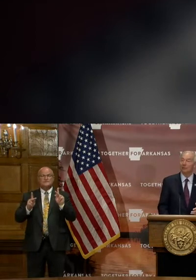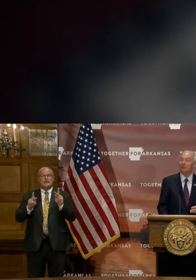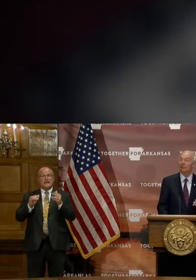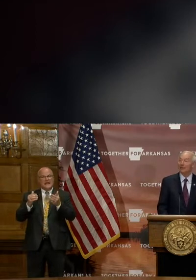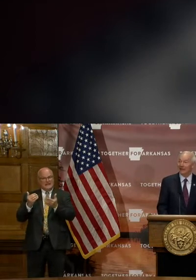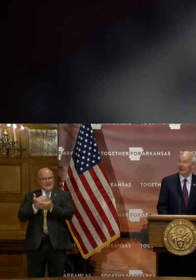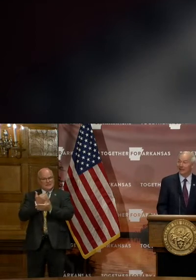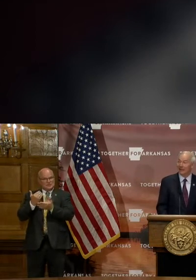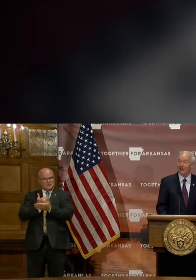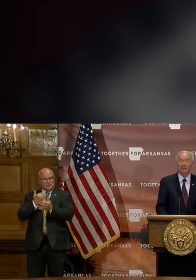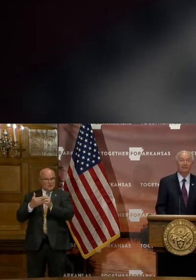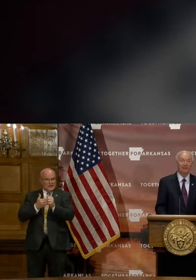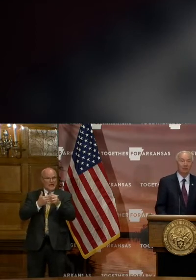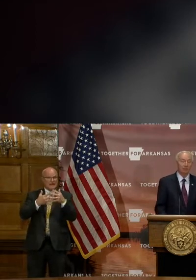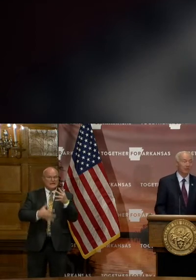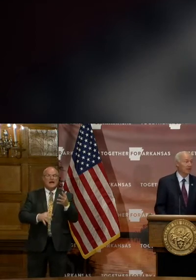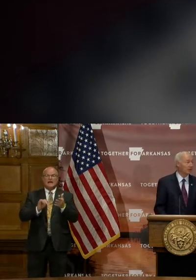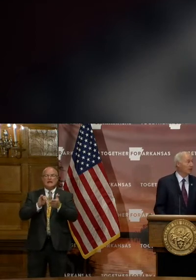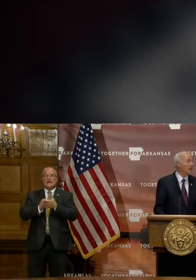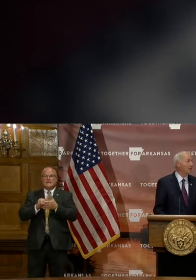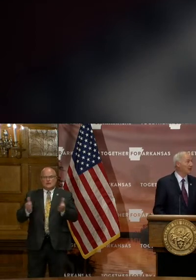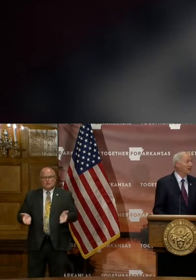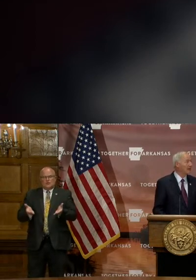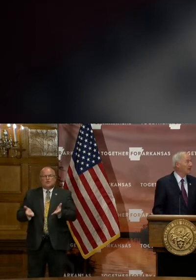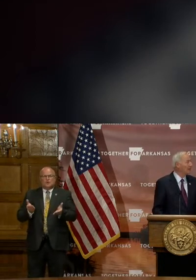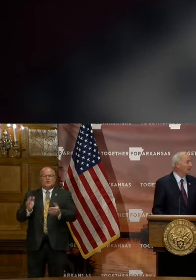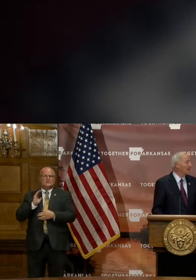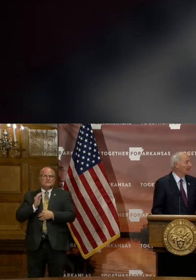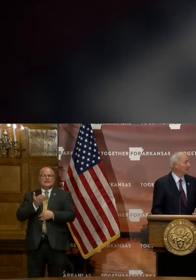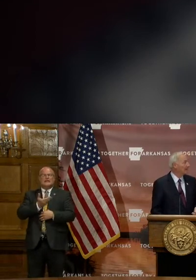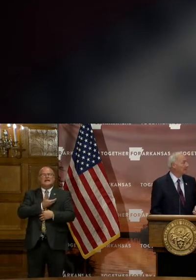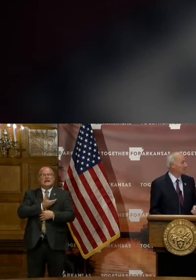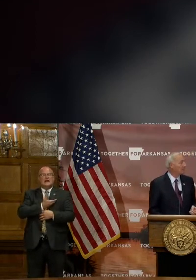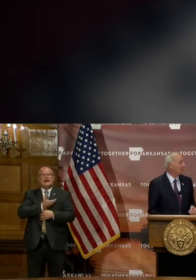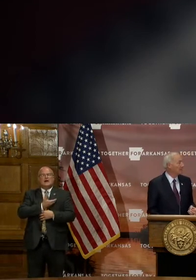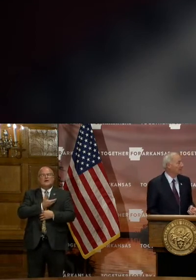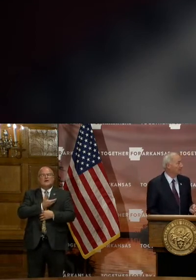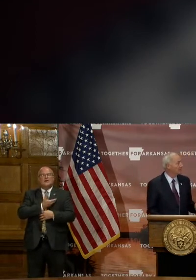a new guideline that we're encouraging our